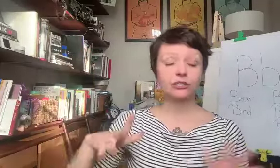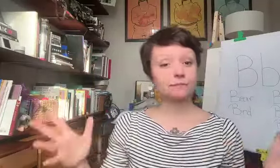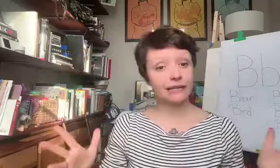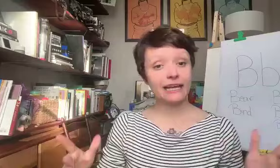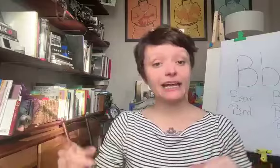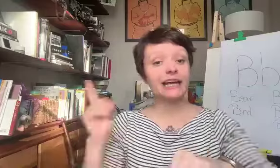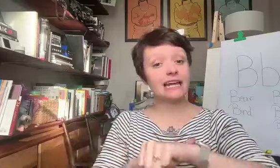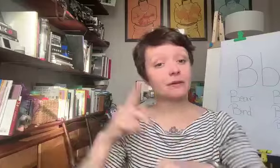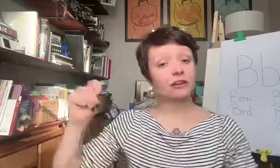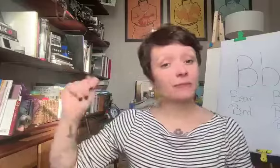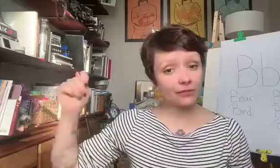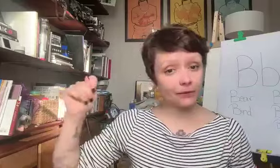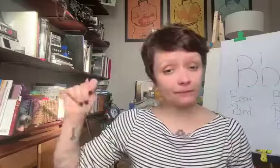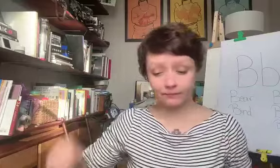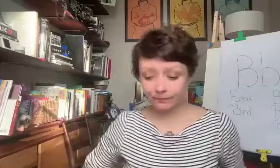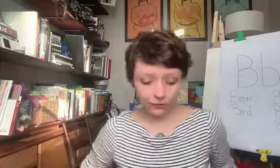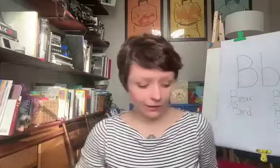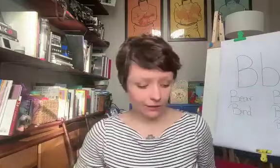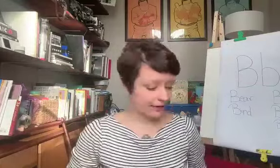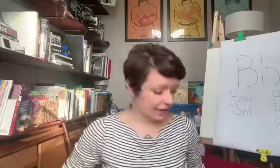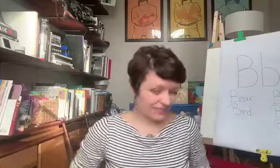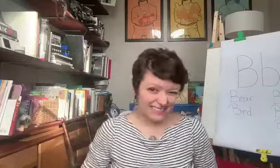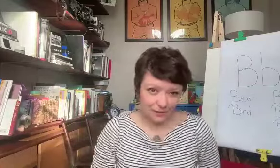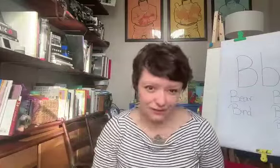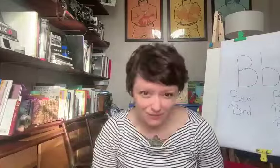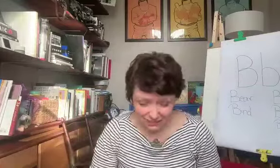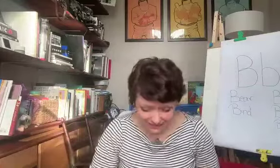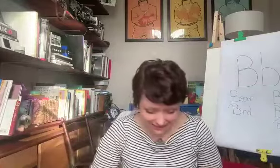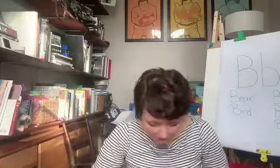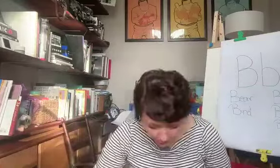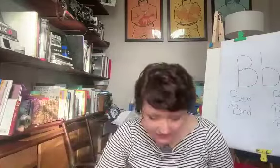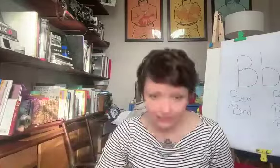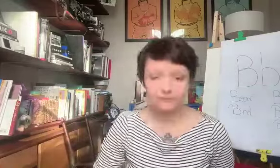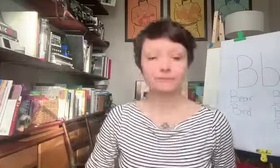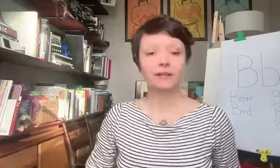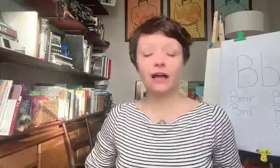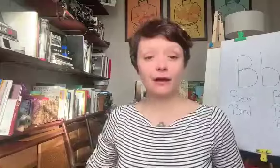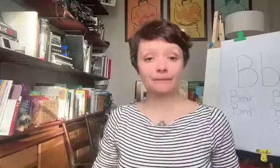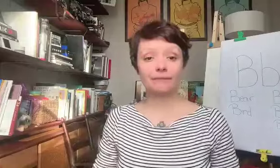you can be like, it's time to go to the bathroom. Wait, ready? I have to sit up a little bit so you can see my whole self. Okay.